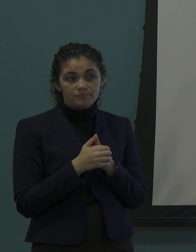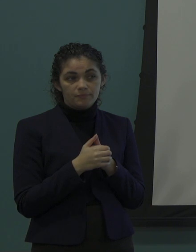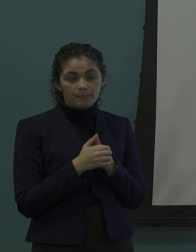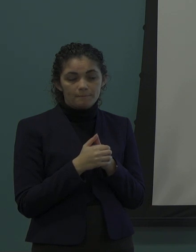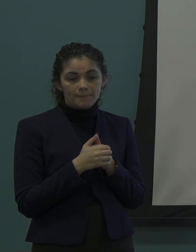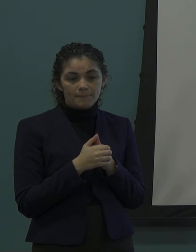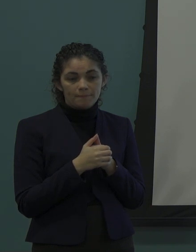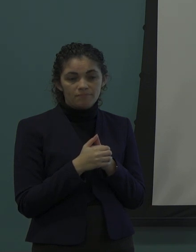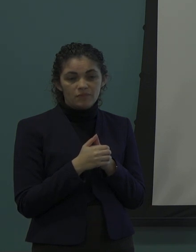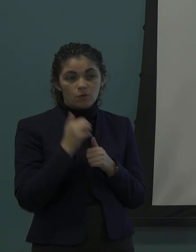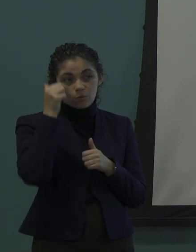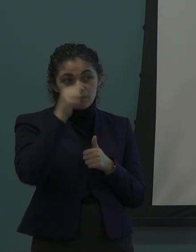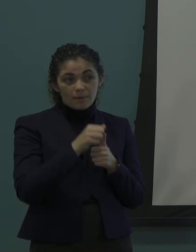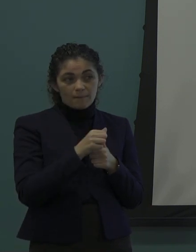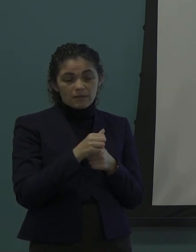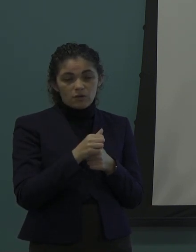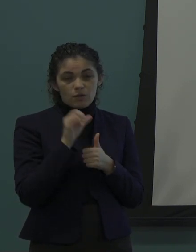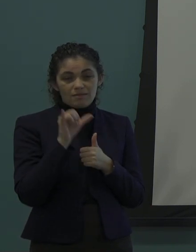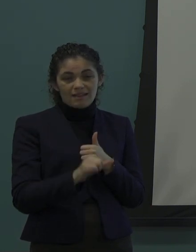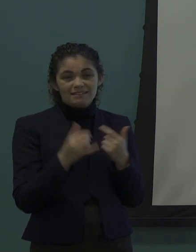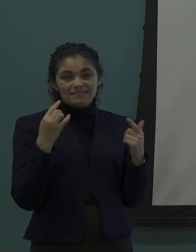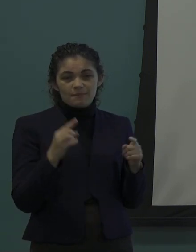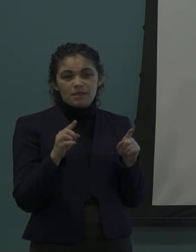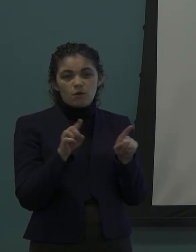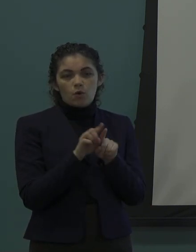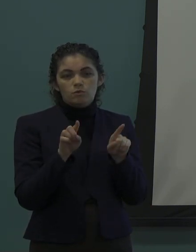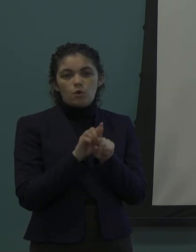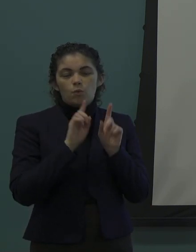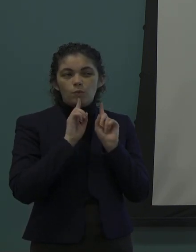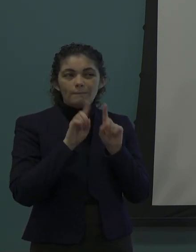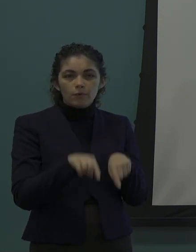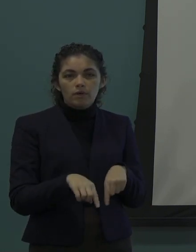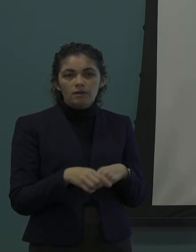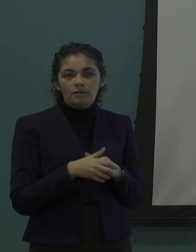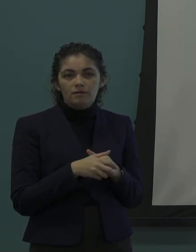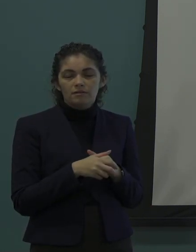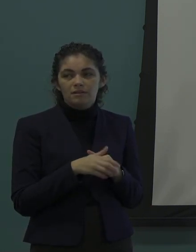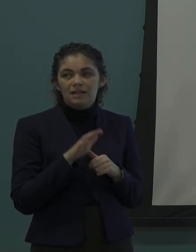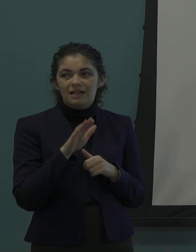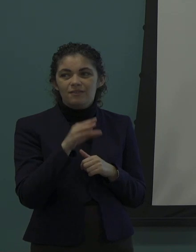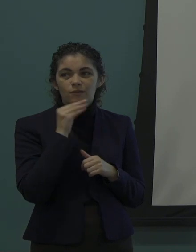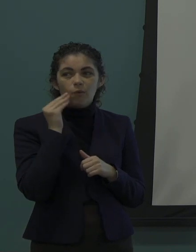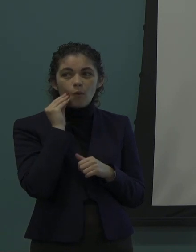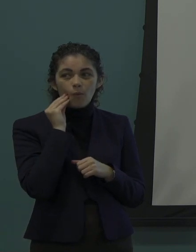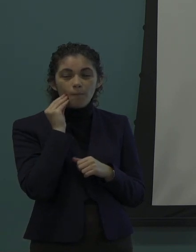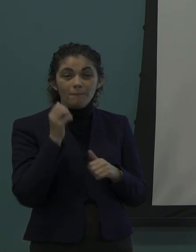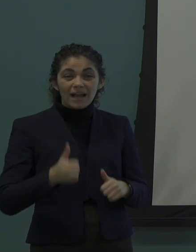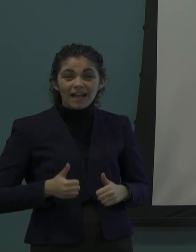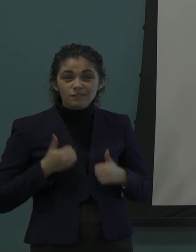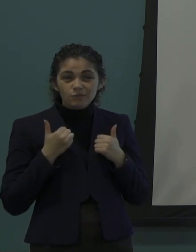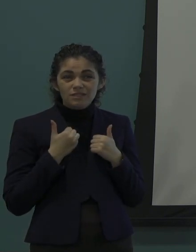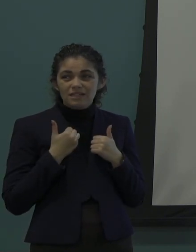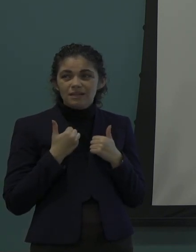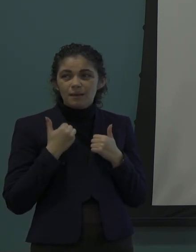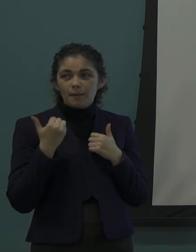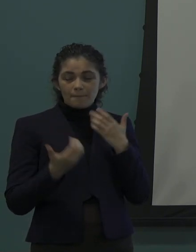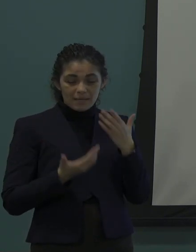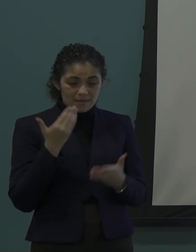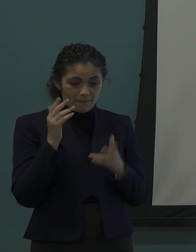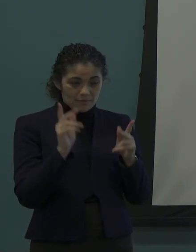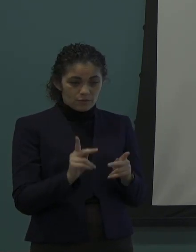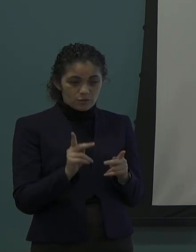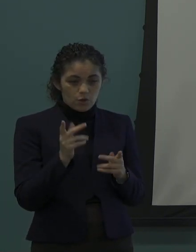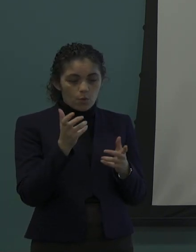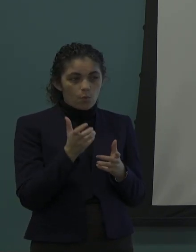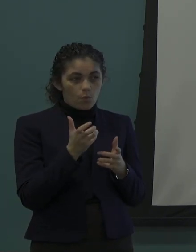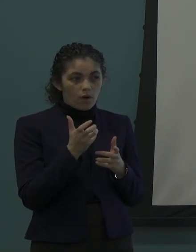cases. Please remember that these cases are always reported in their home address. So somebody may be